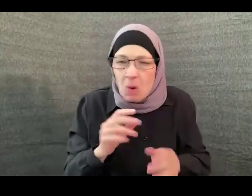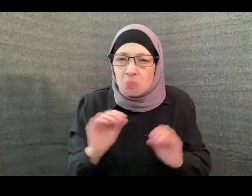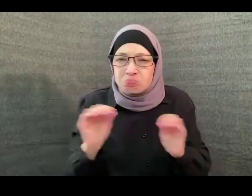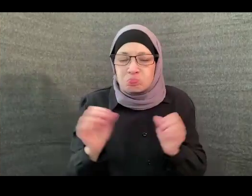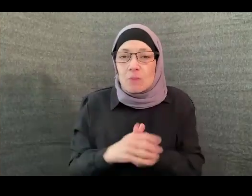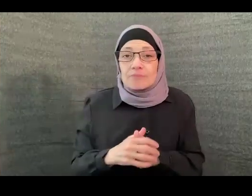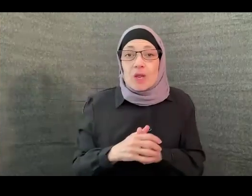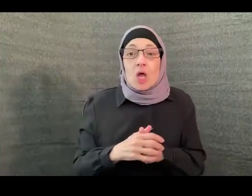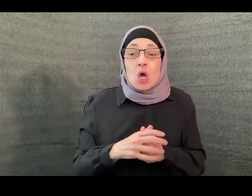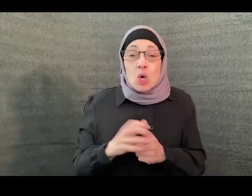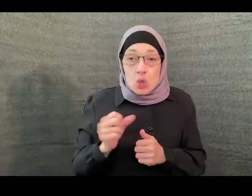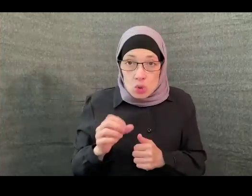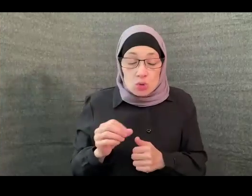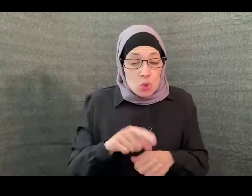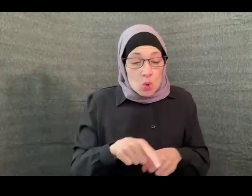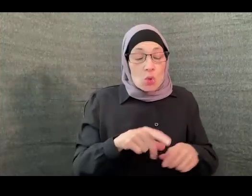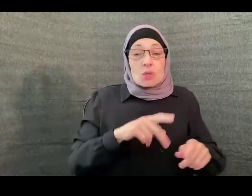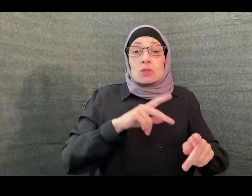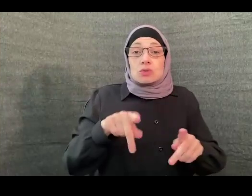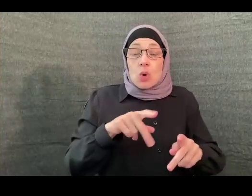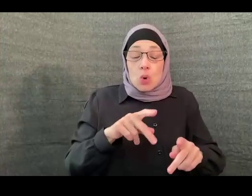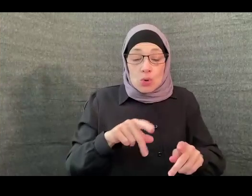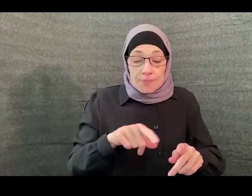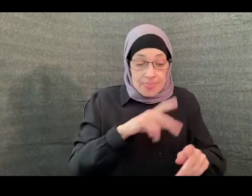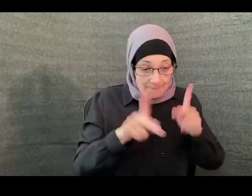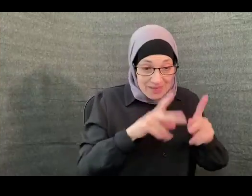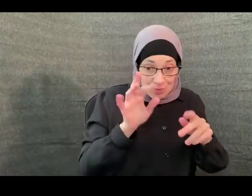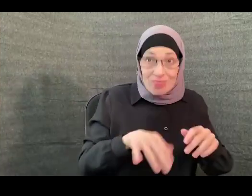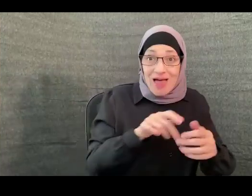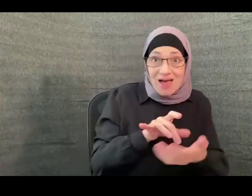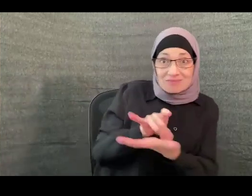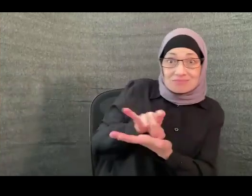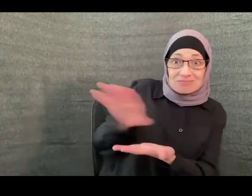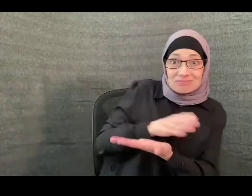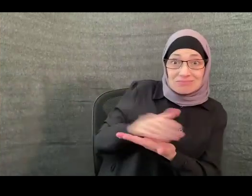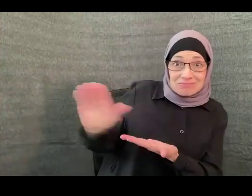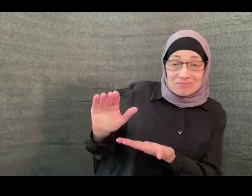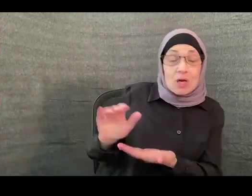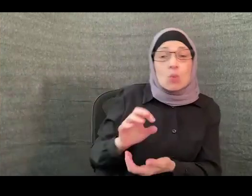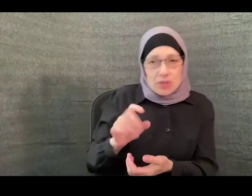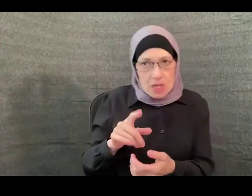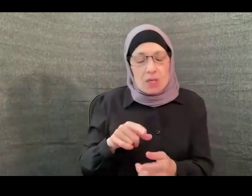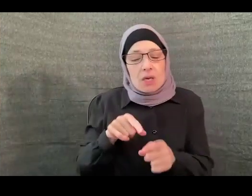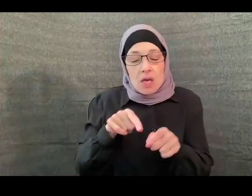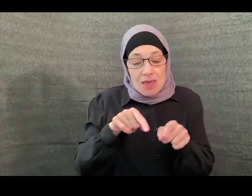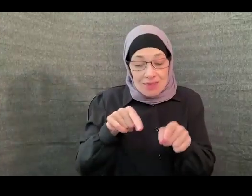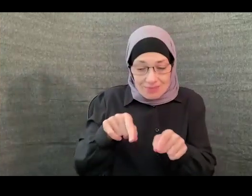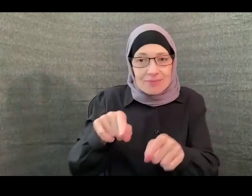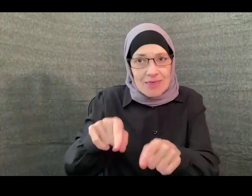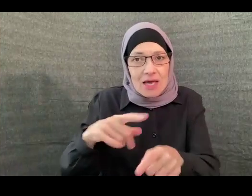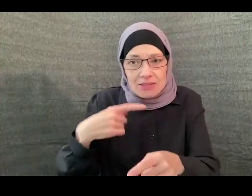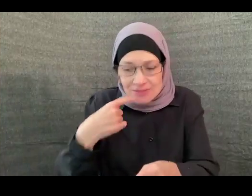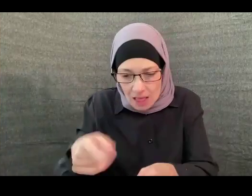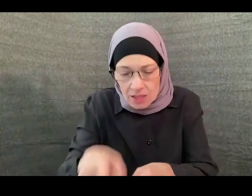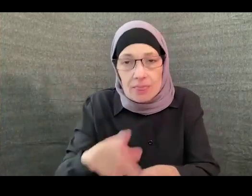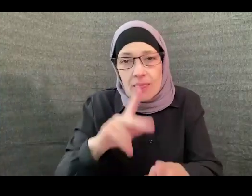people from the people of the book who violated their covenant with the